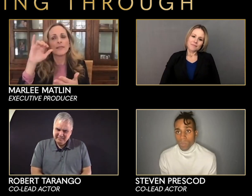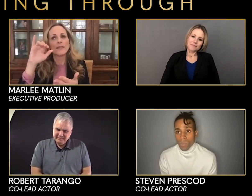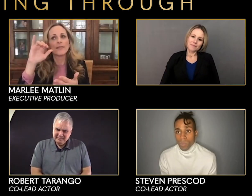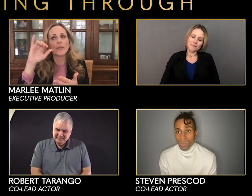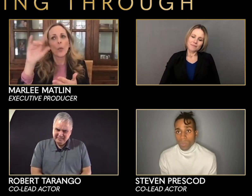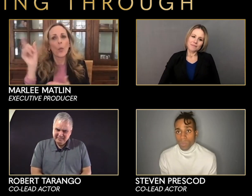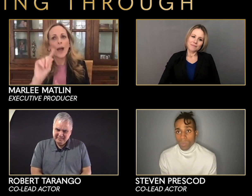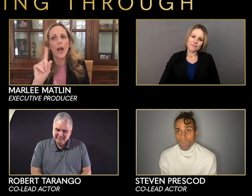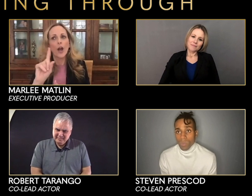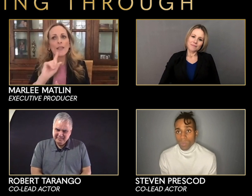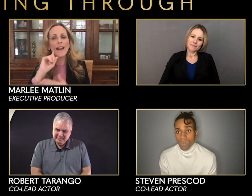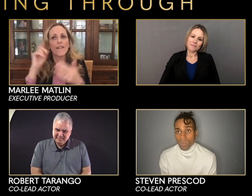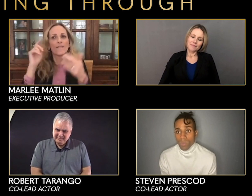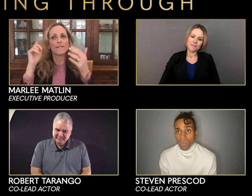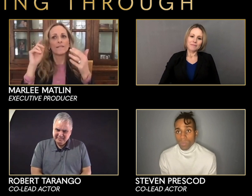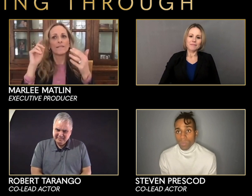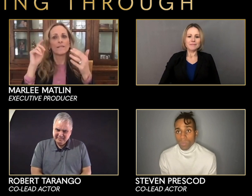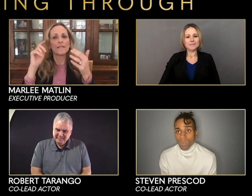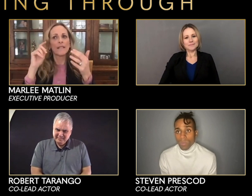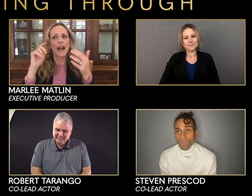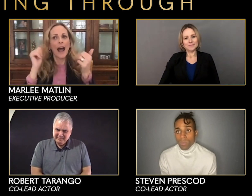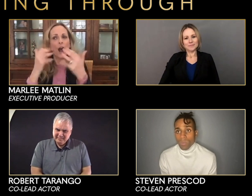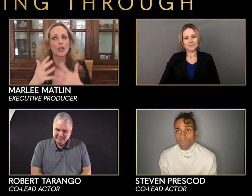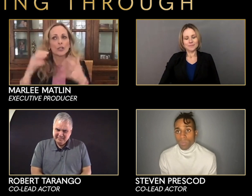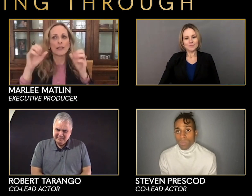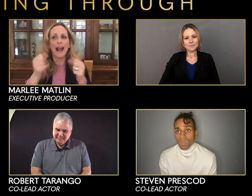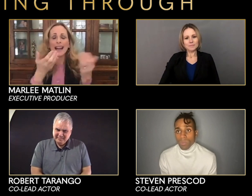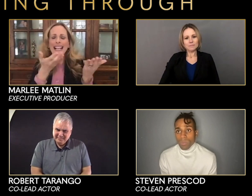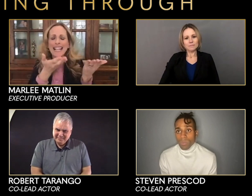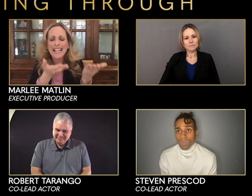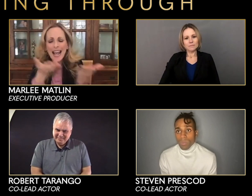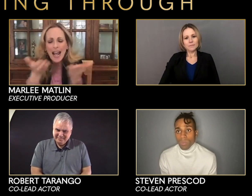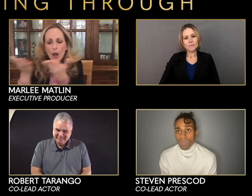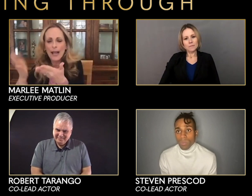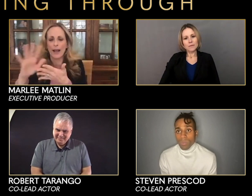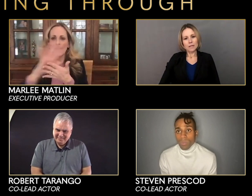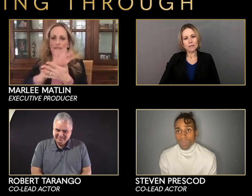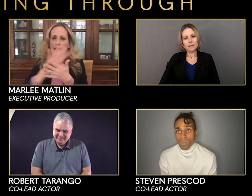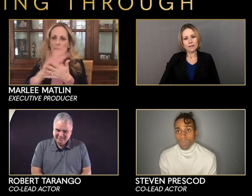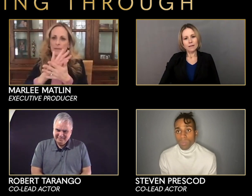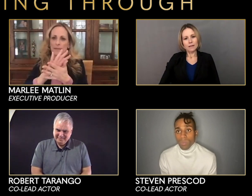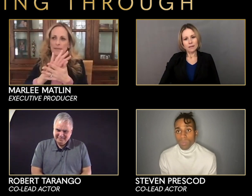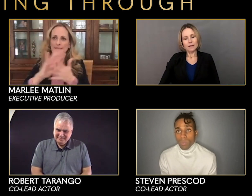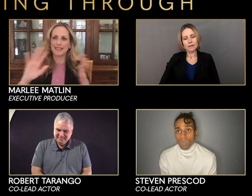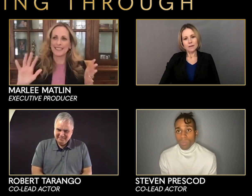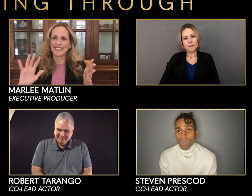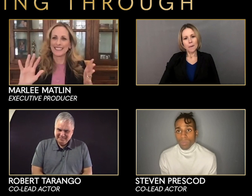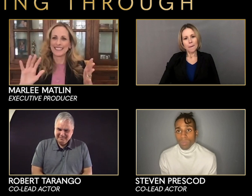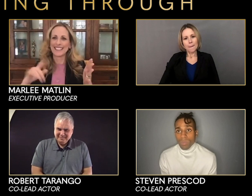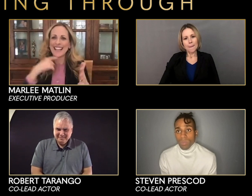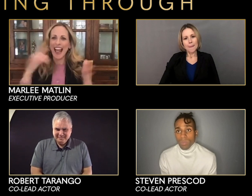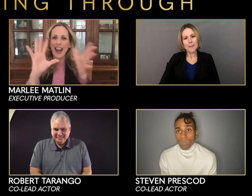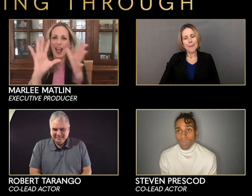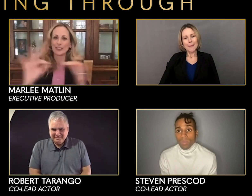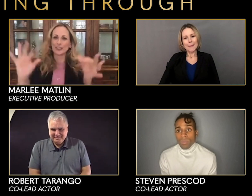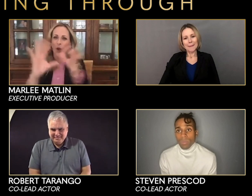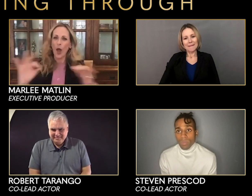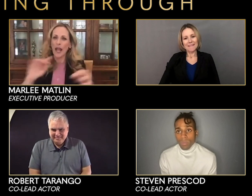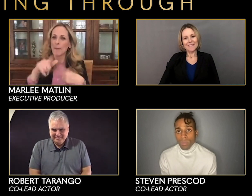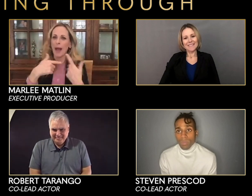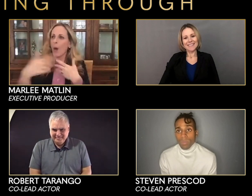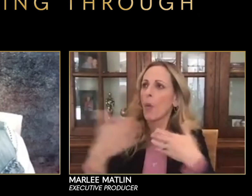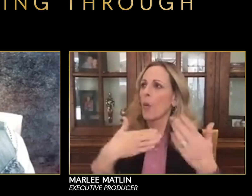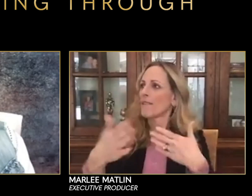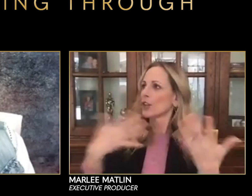able to see more films that a deaf actor can carry a film,